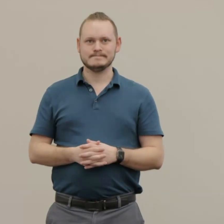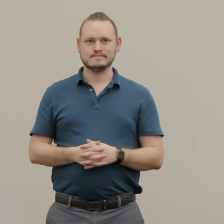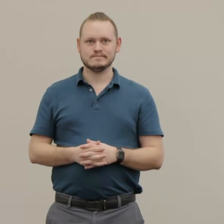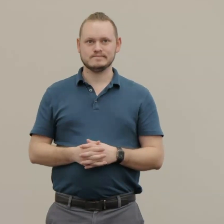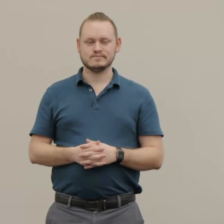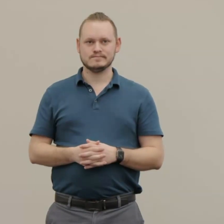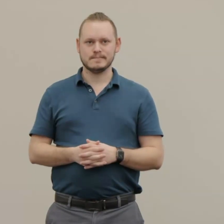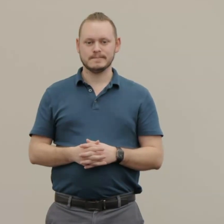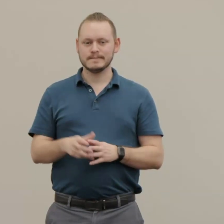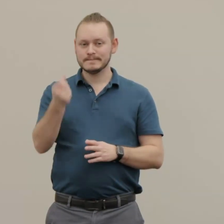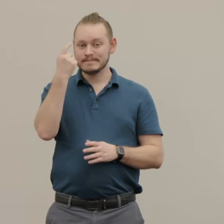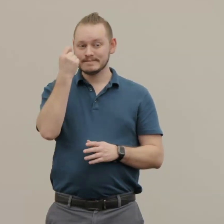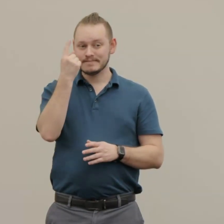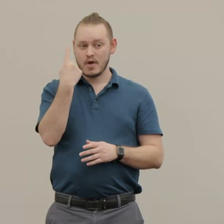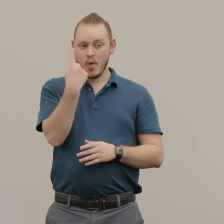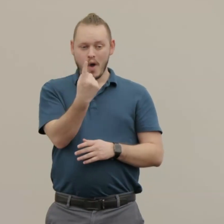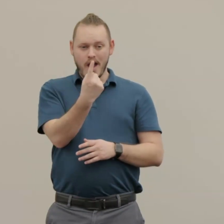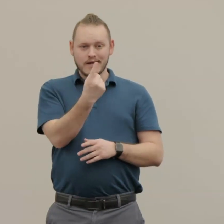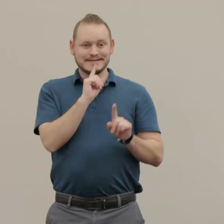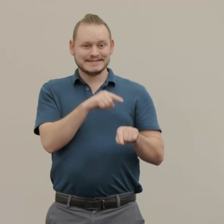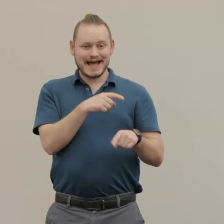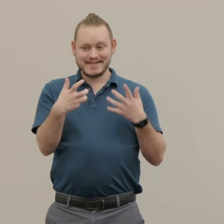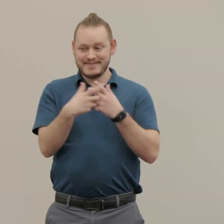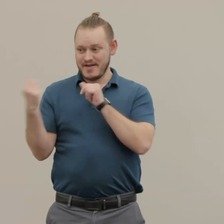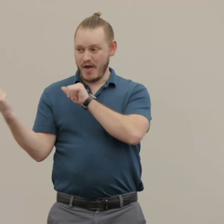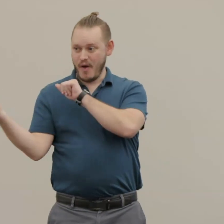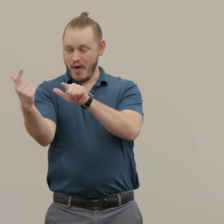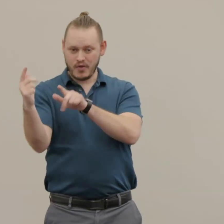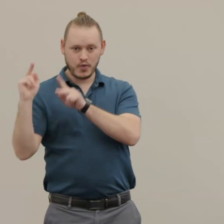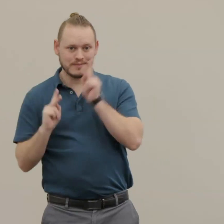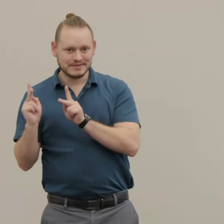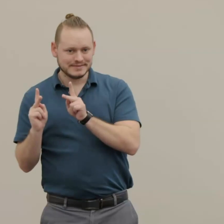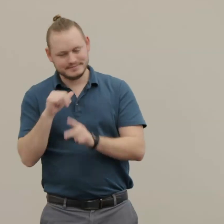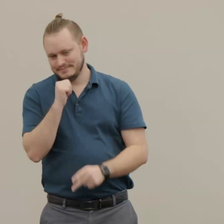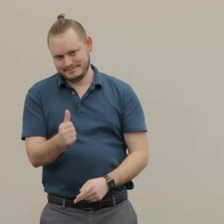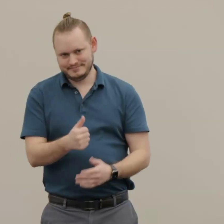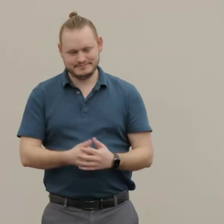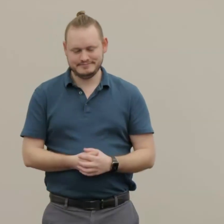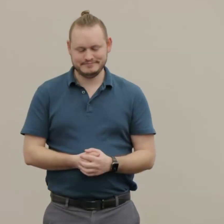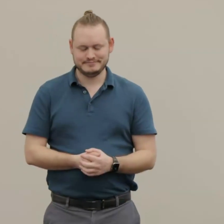one size does not fit all humans.